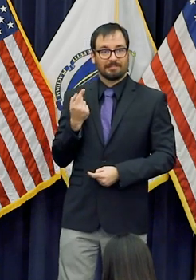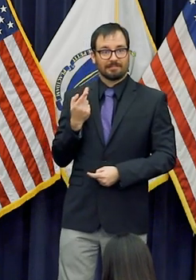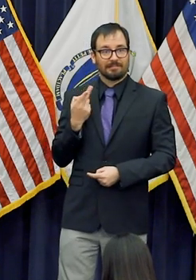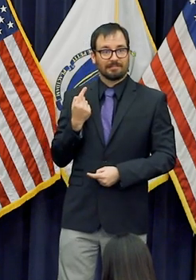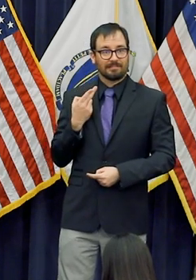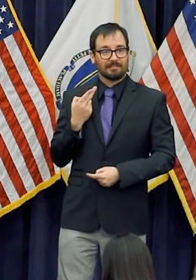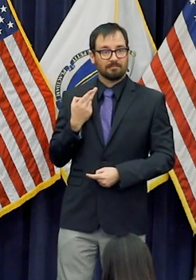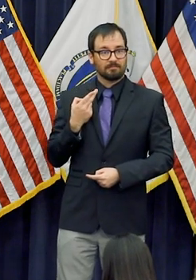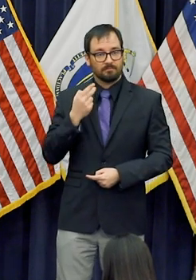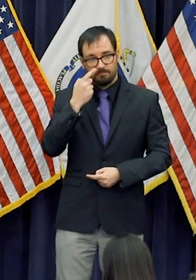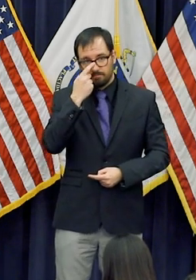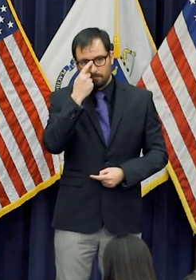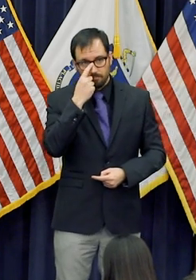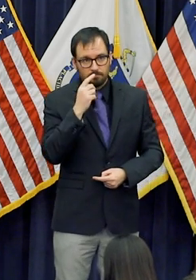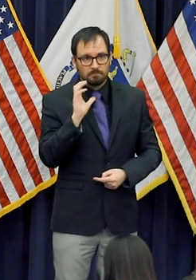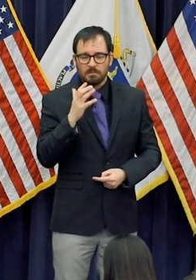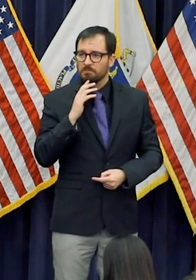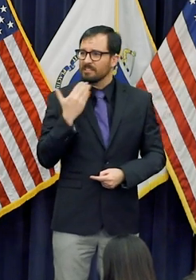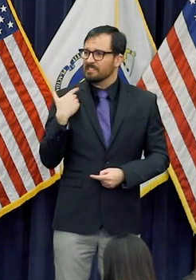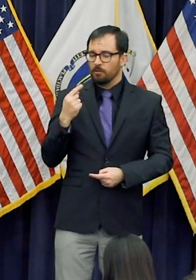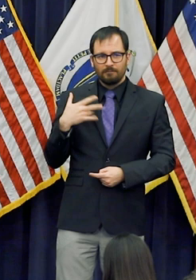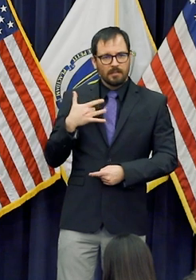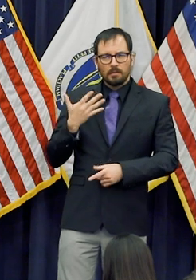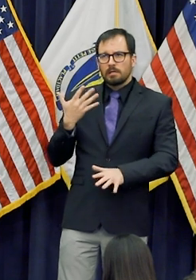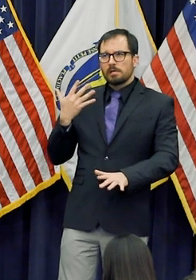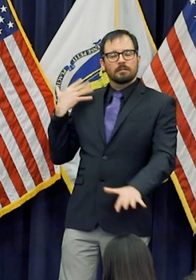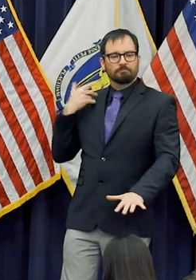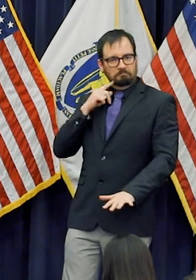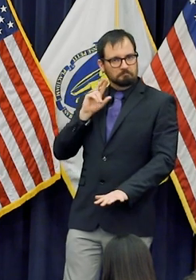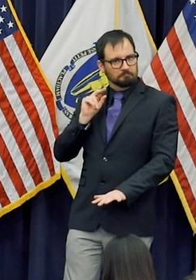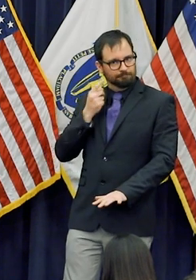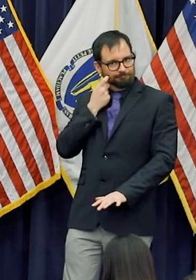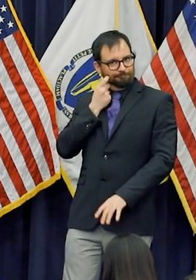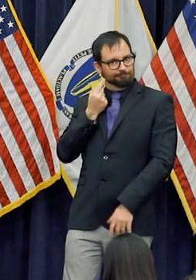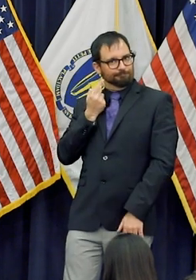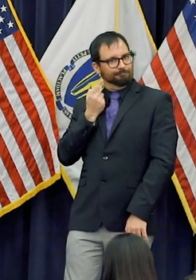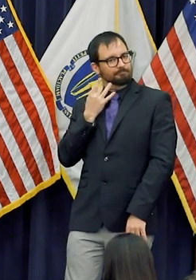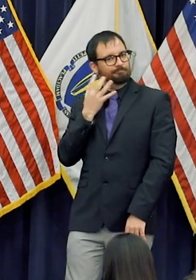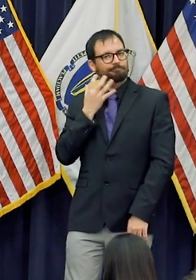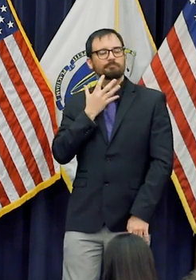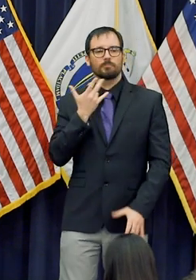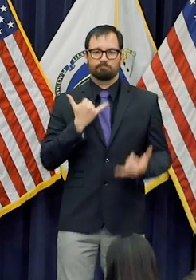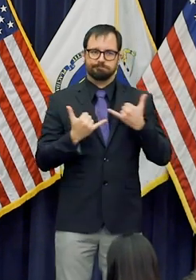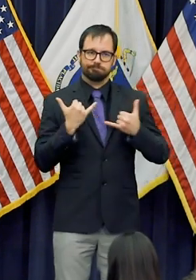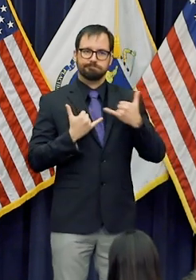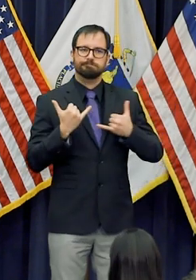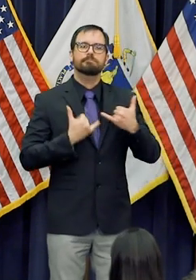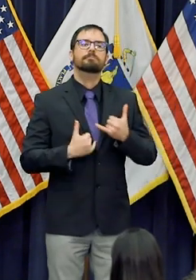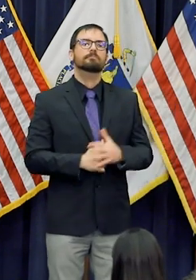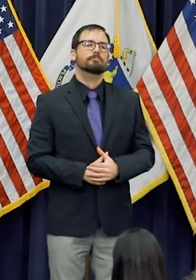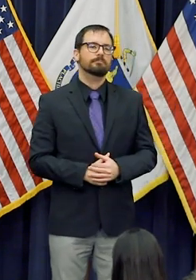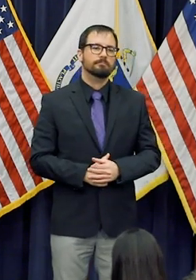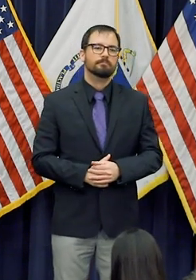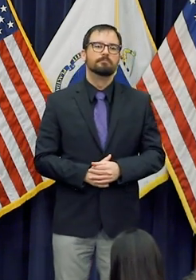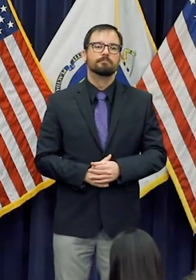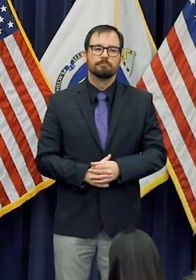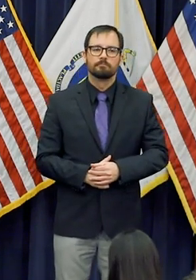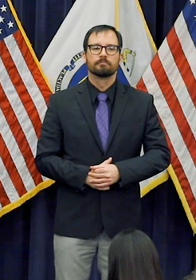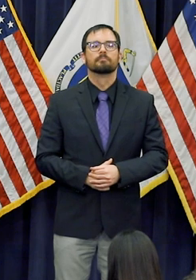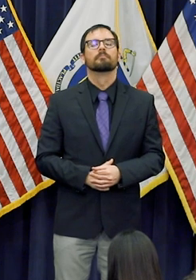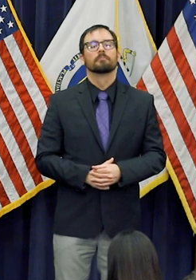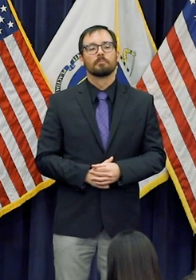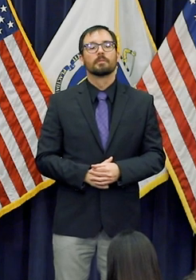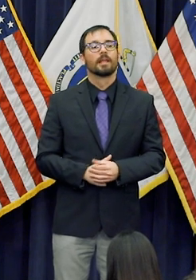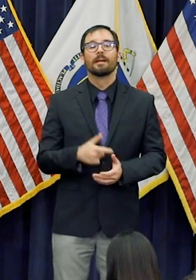12th. Folks are encouraged to use the callback feature. Your call will be prioritized in queue. You will not lose